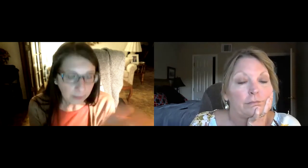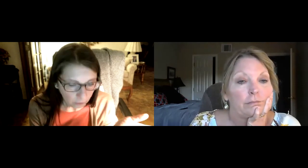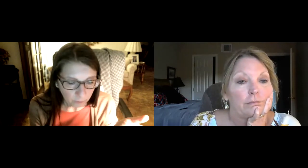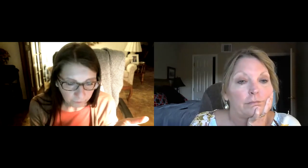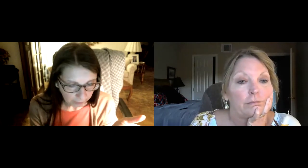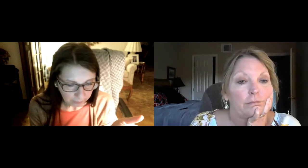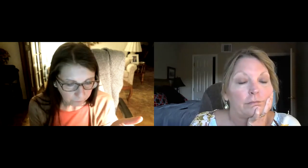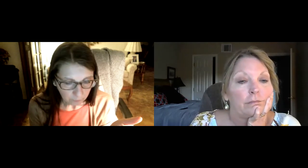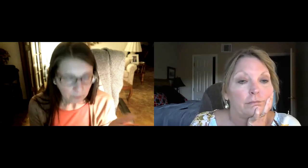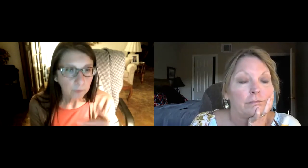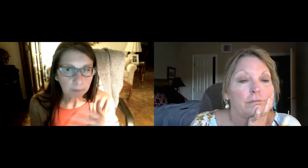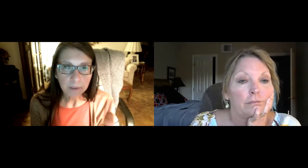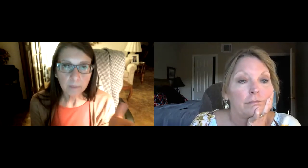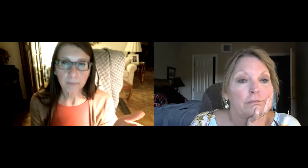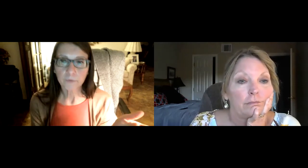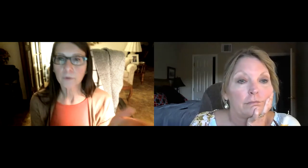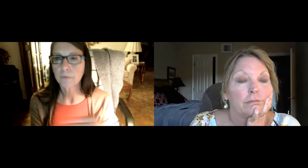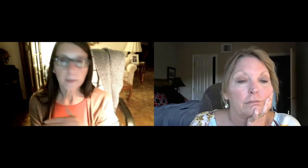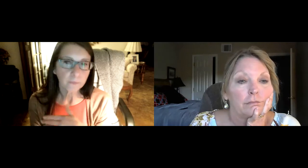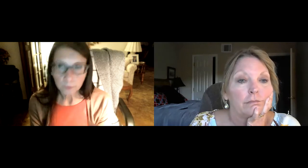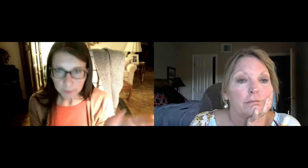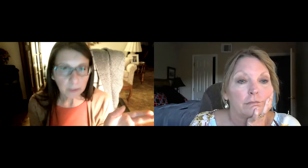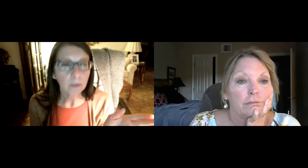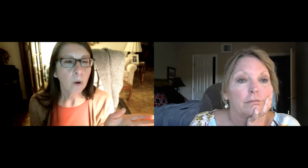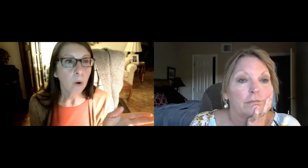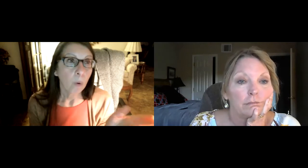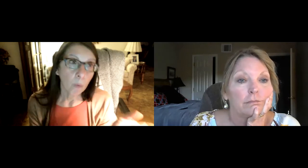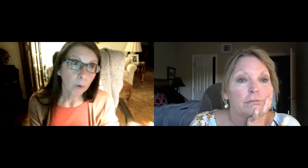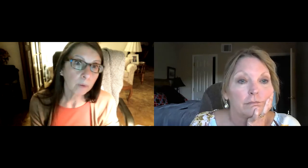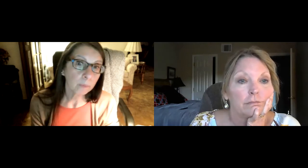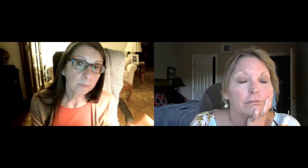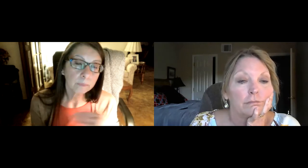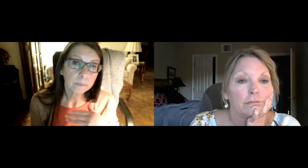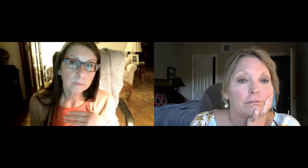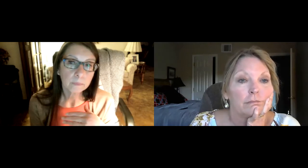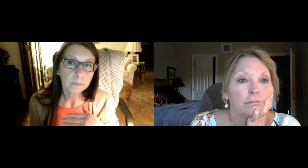Like I get home at 5. So mm-hmm. anytime after 5:30 or